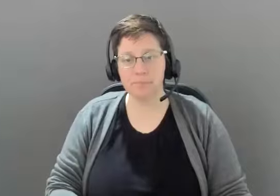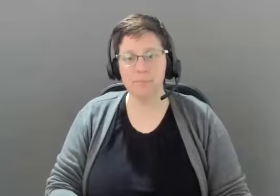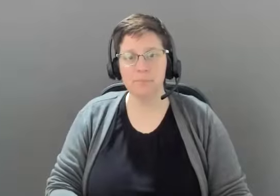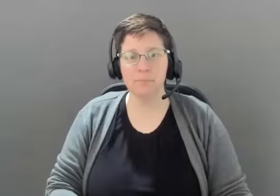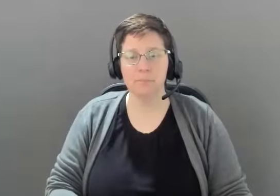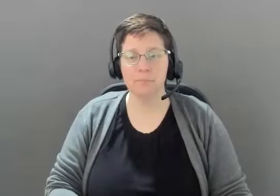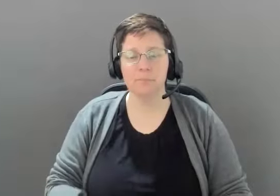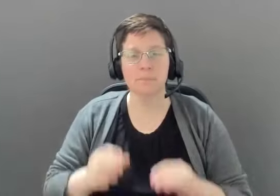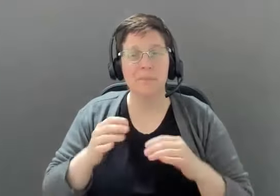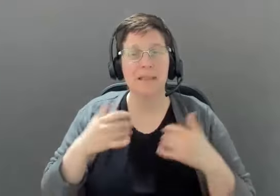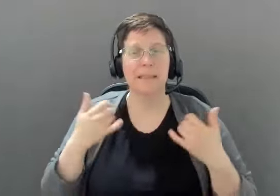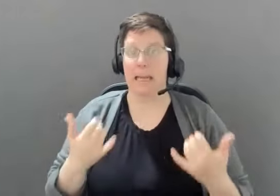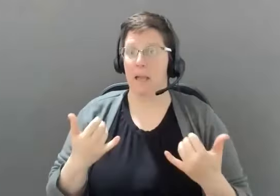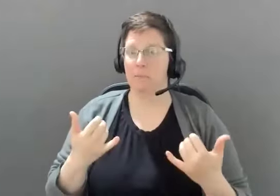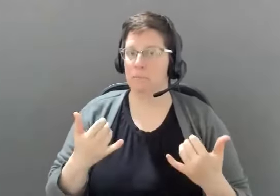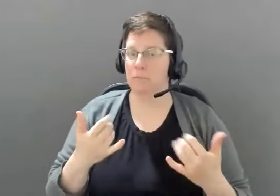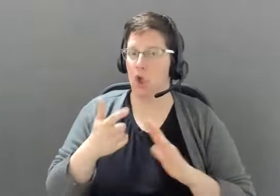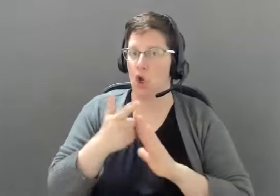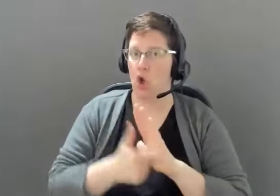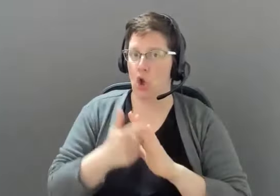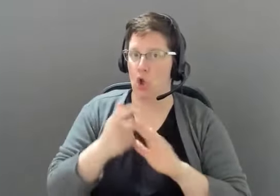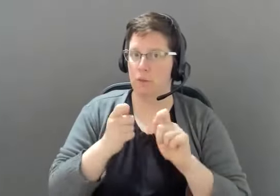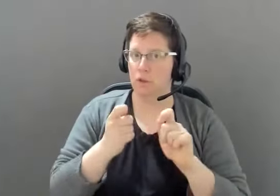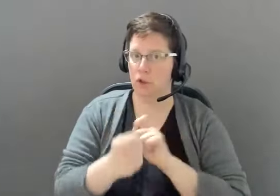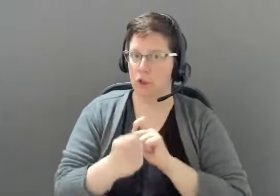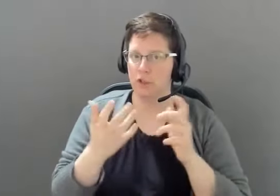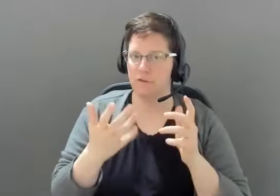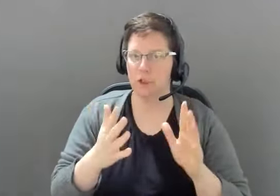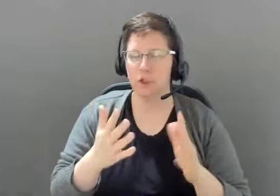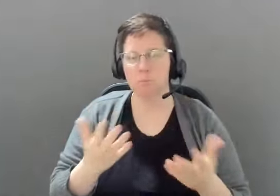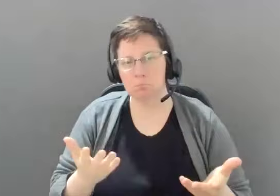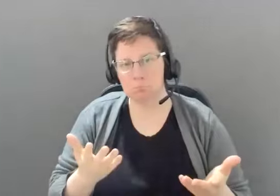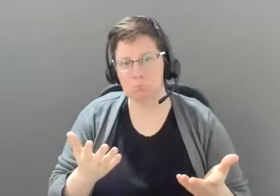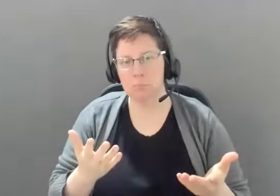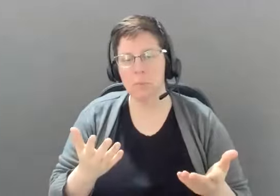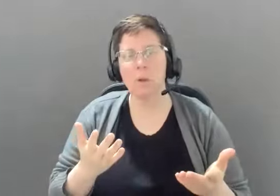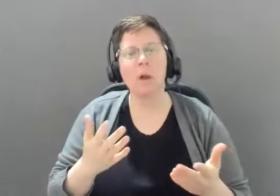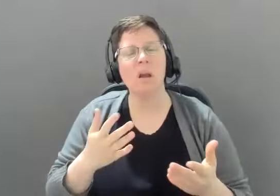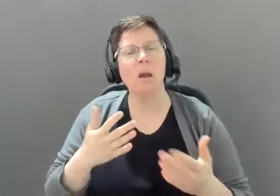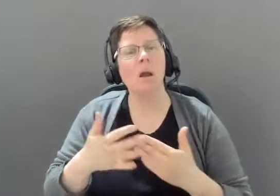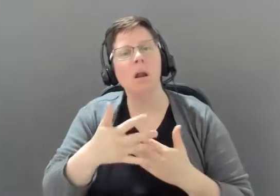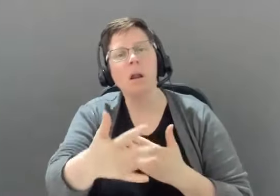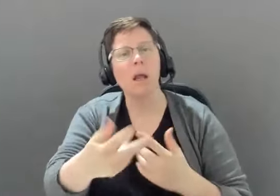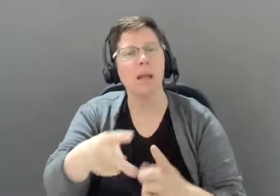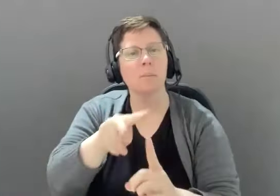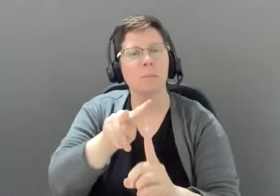says, now that the legislation has changed, can you speak to its implementation? What has been the biggest factor in